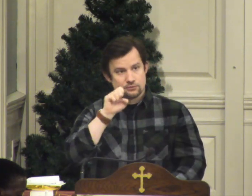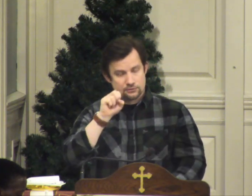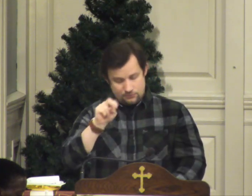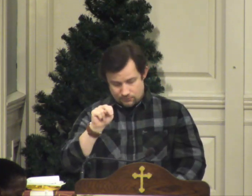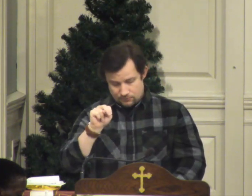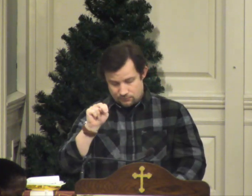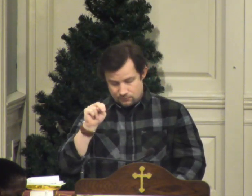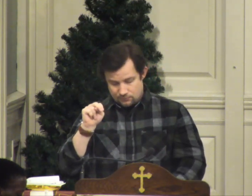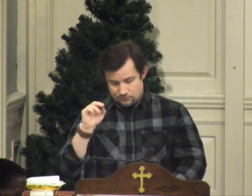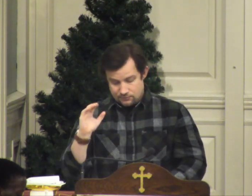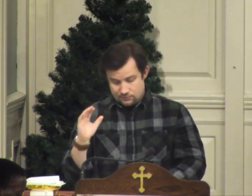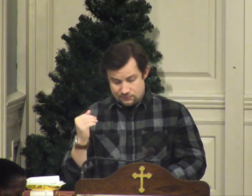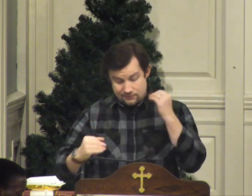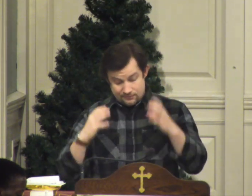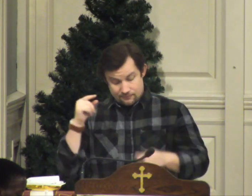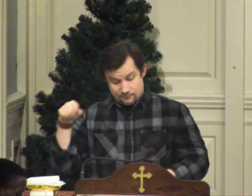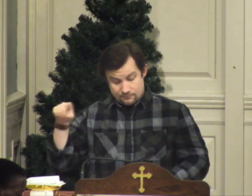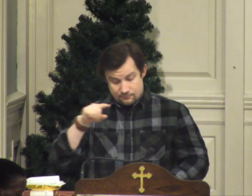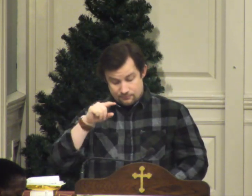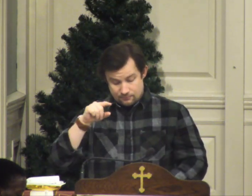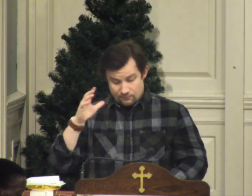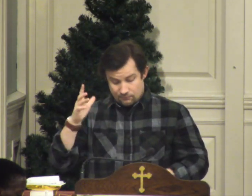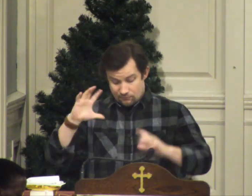with everlasting joy.